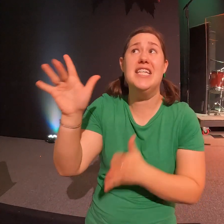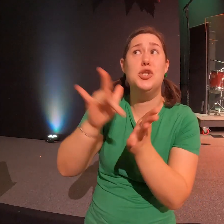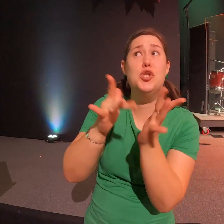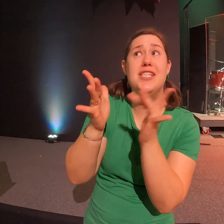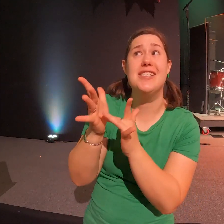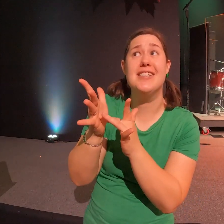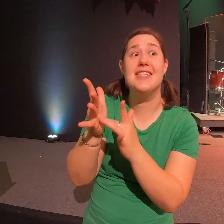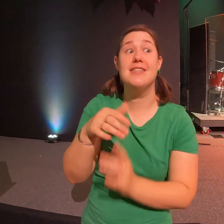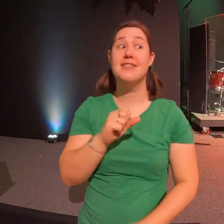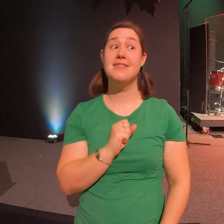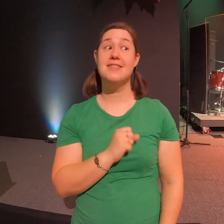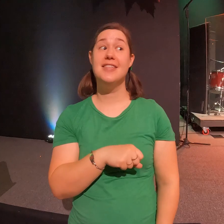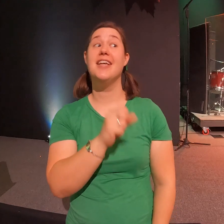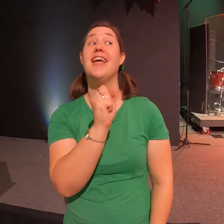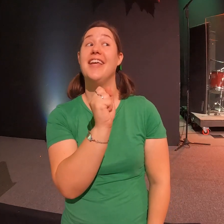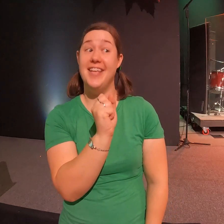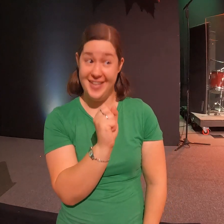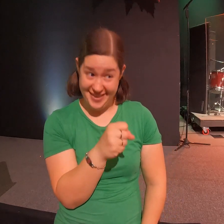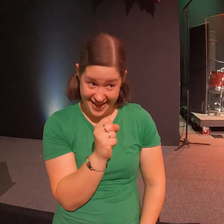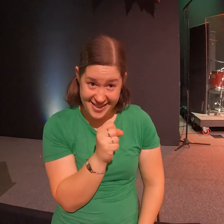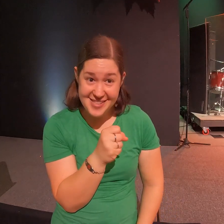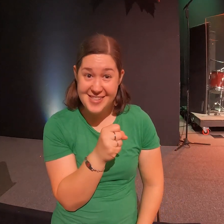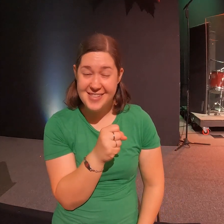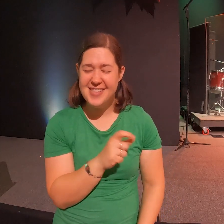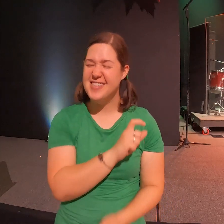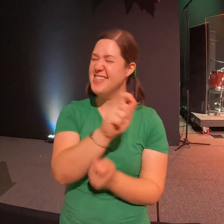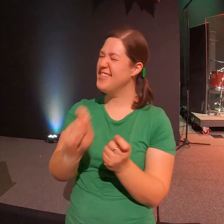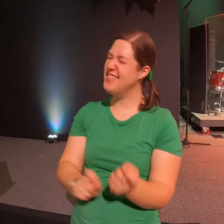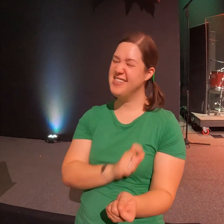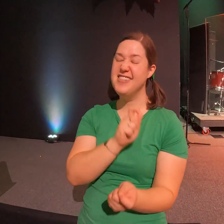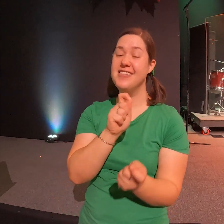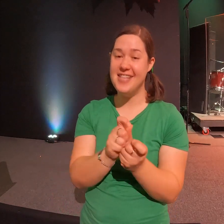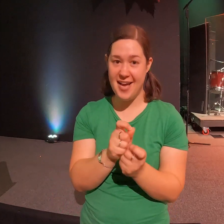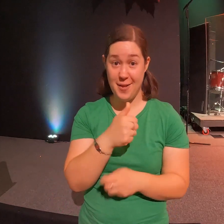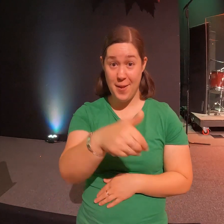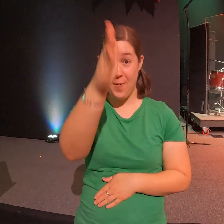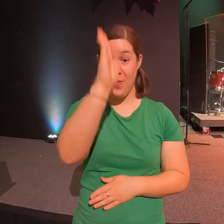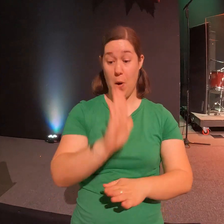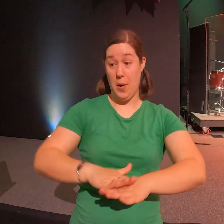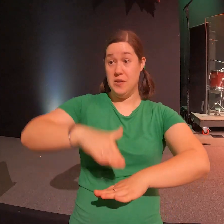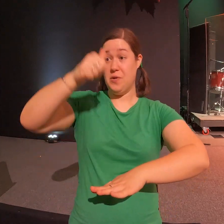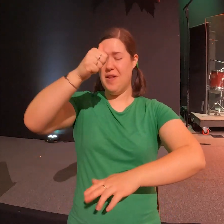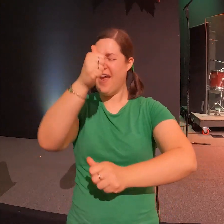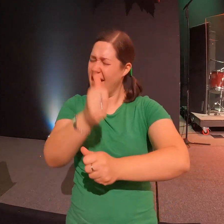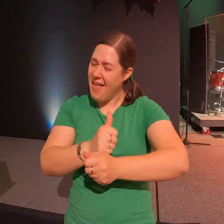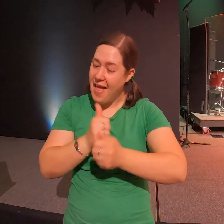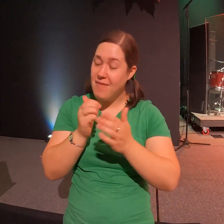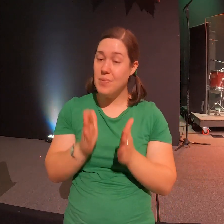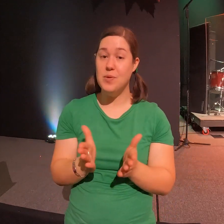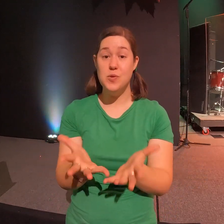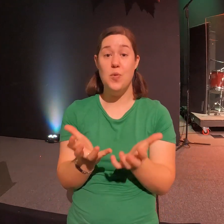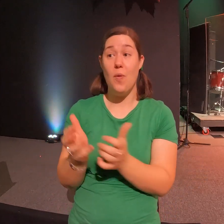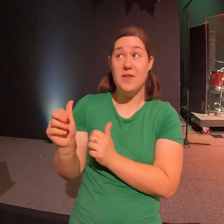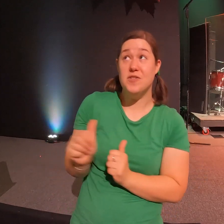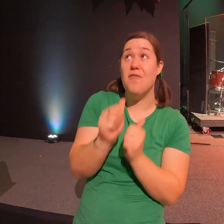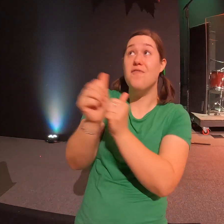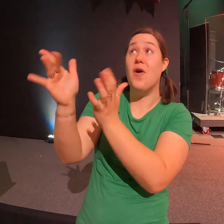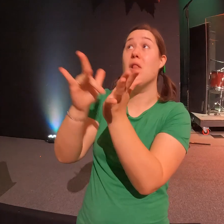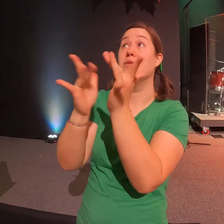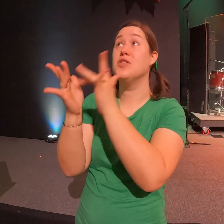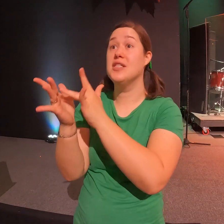Yes, that's exactly what God is calling every single person who wants to follow Jesus to be, like